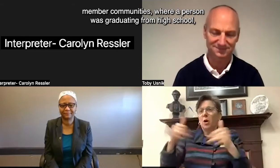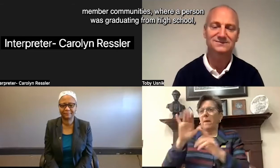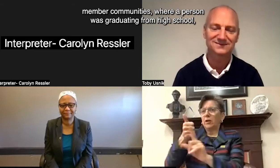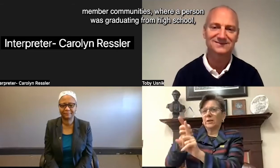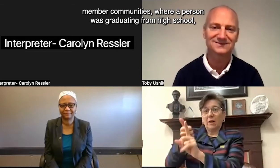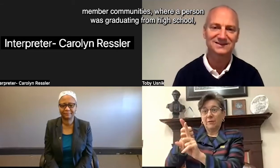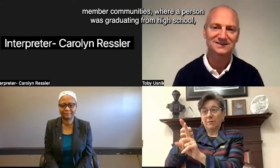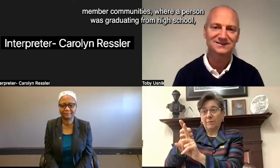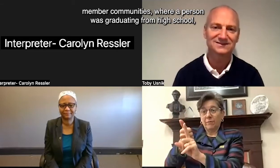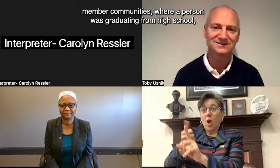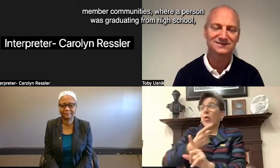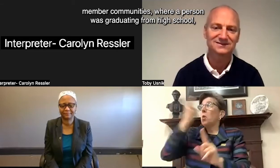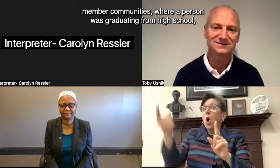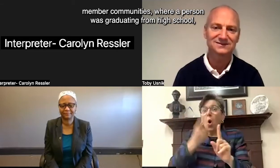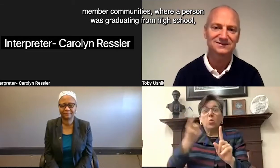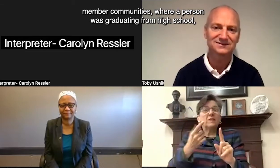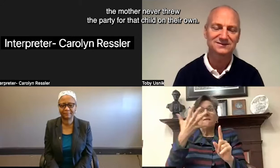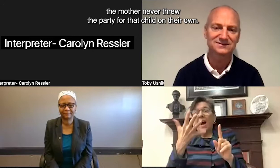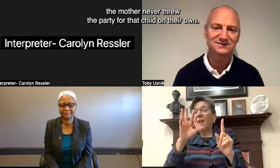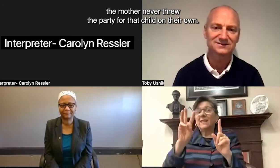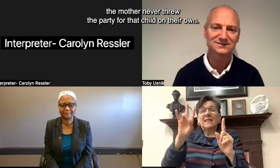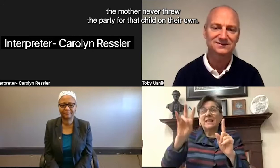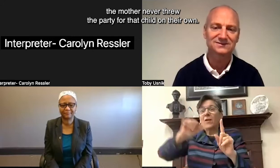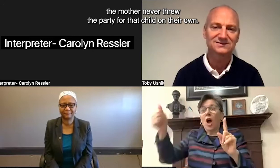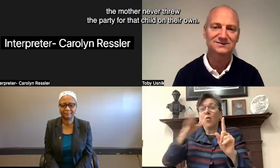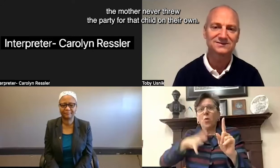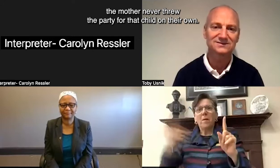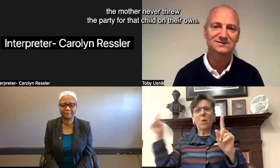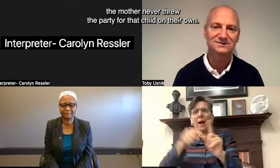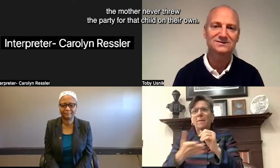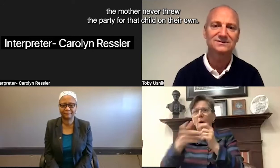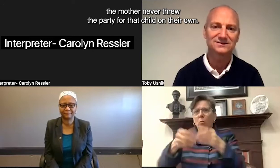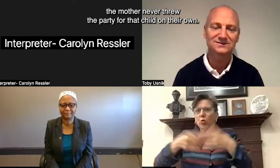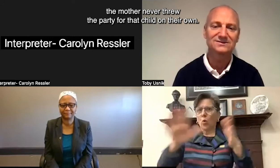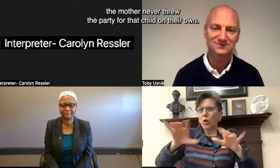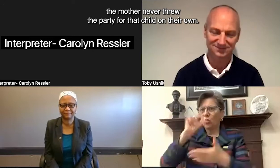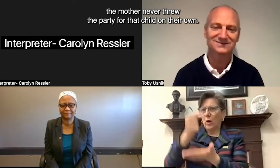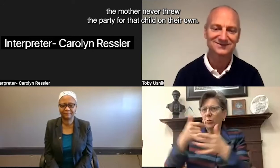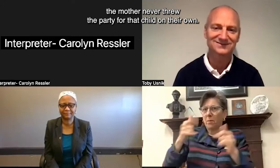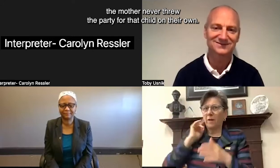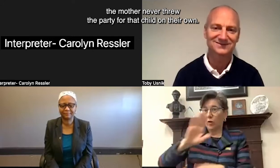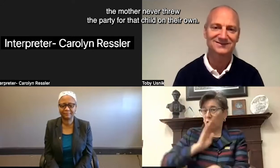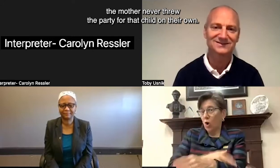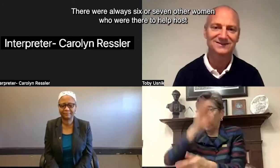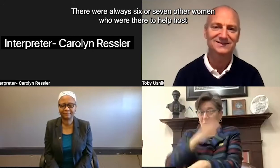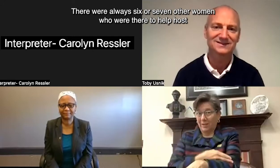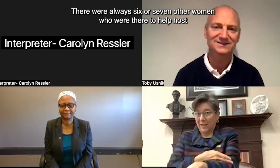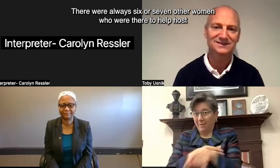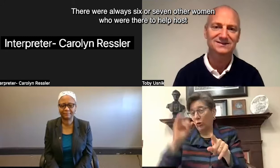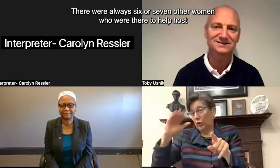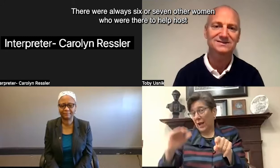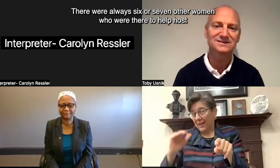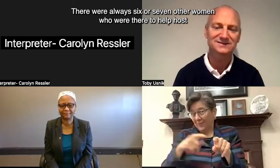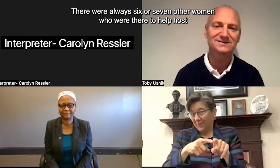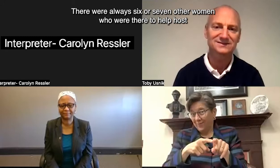graduating from high school, the family, the mother never threw the party for that child on their own. There were always six or seven other women who were there to